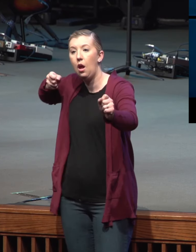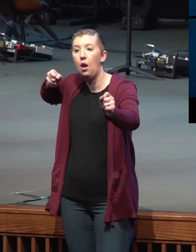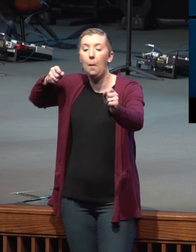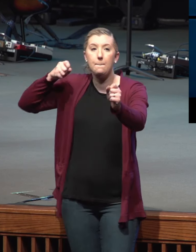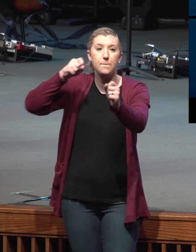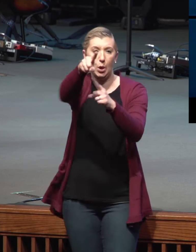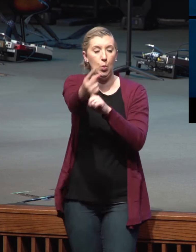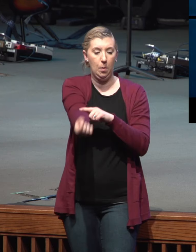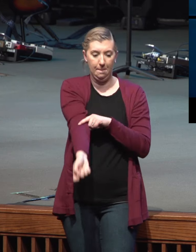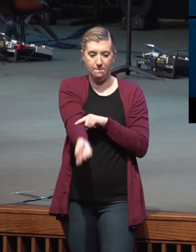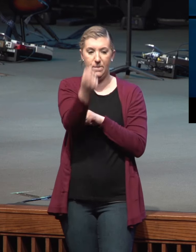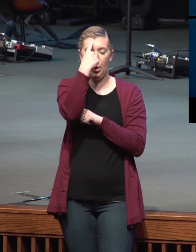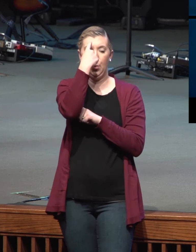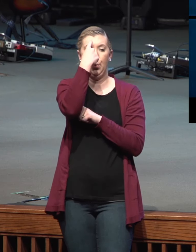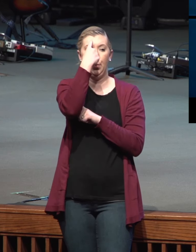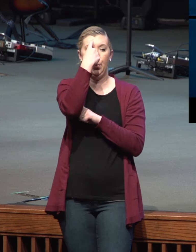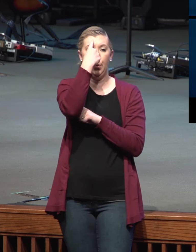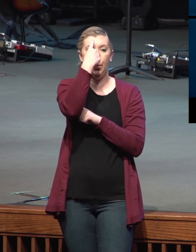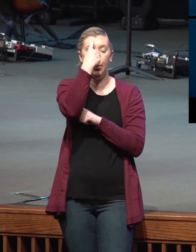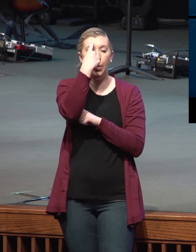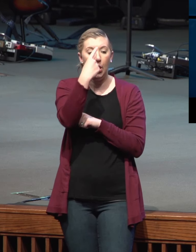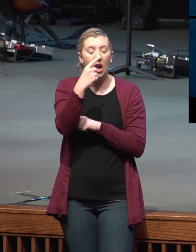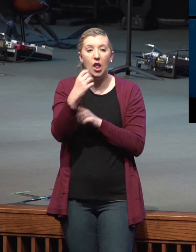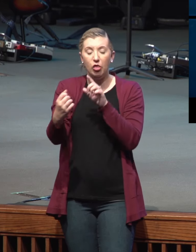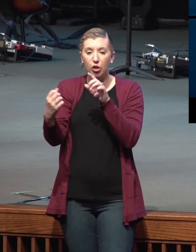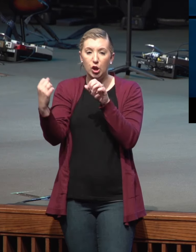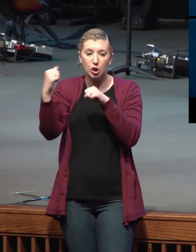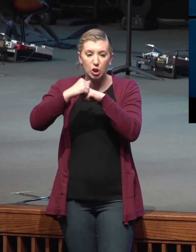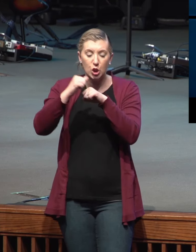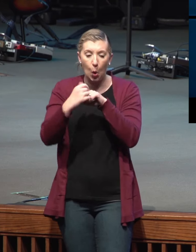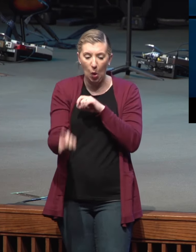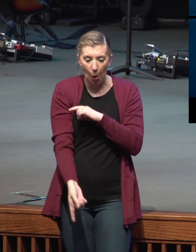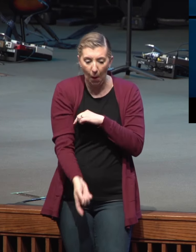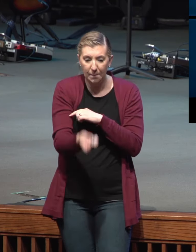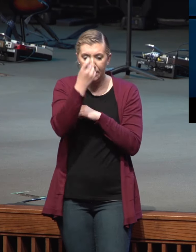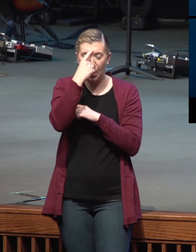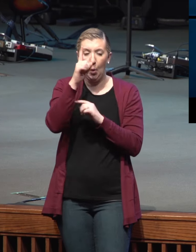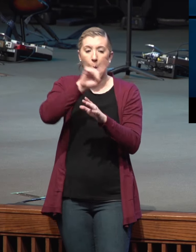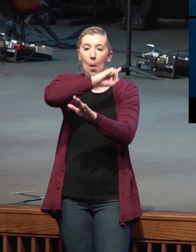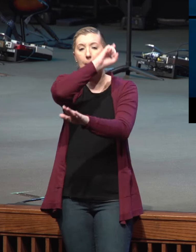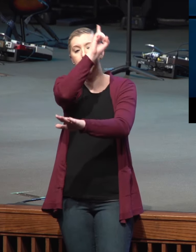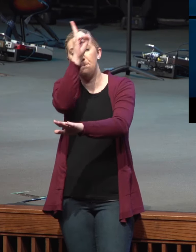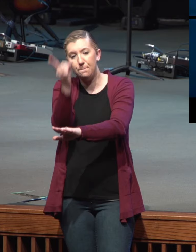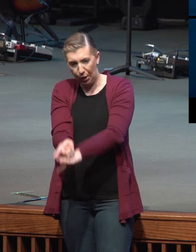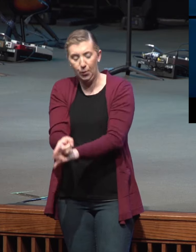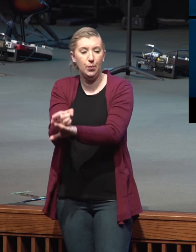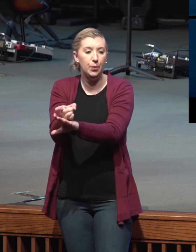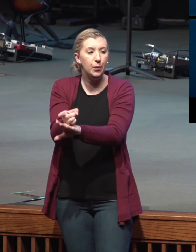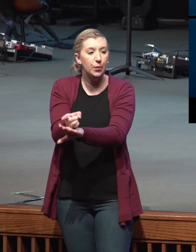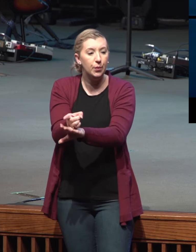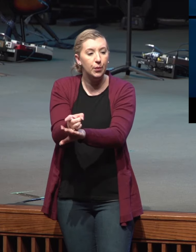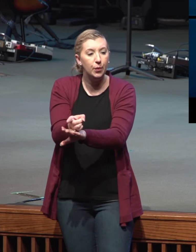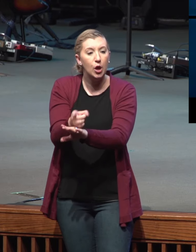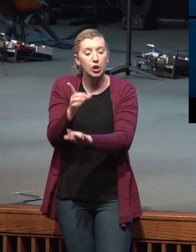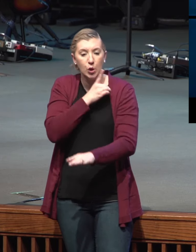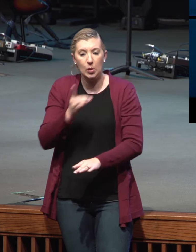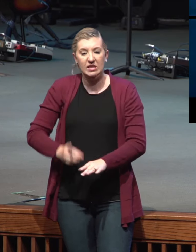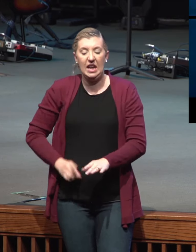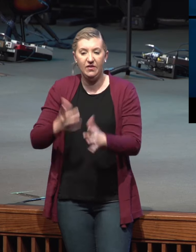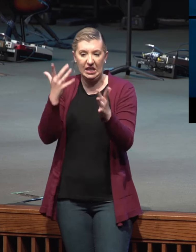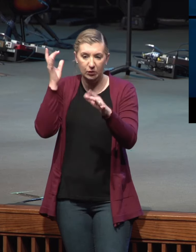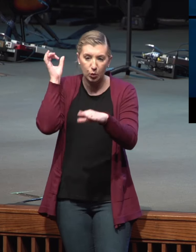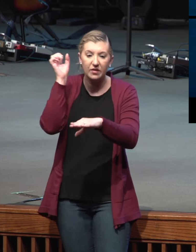the Philistine on his forehead. The stone sank into his forehead and he fell on his face to the ground. So David prevailed